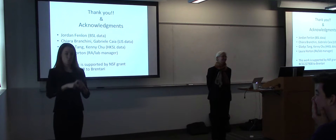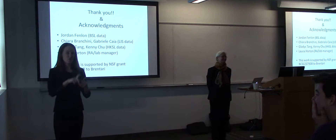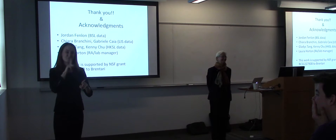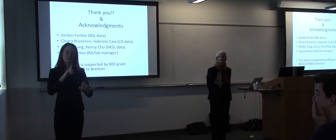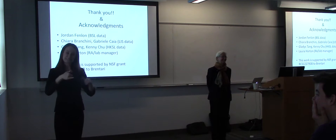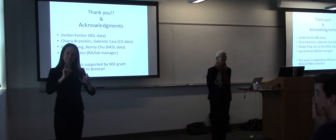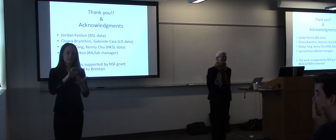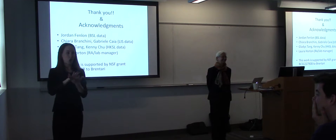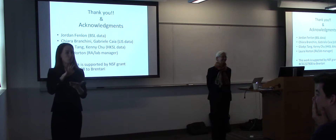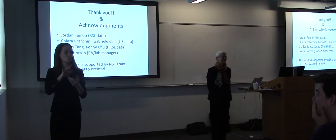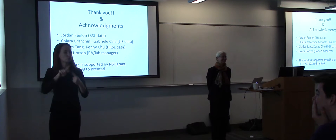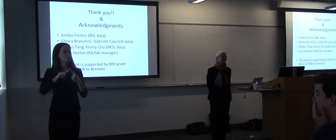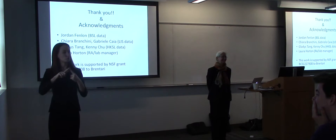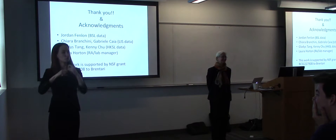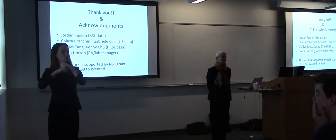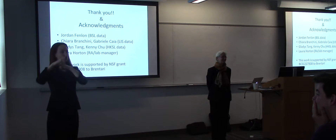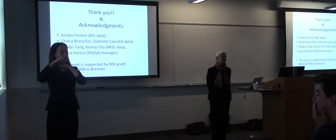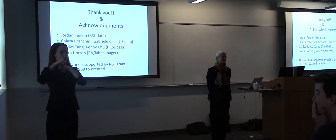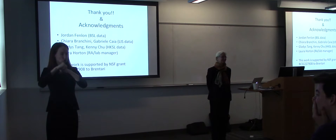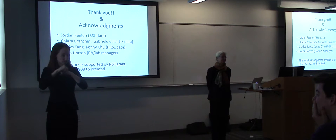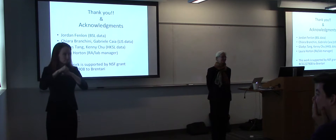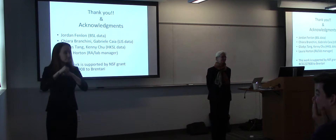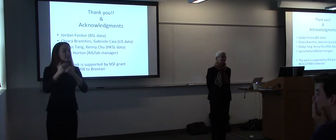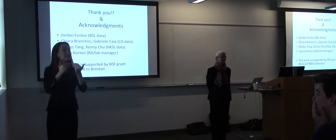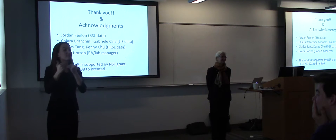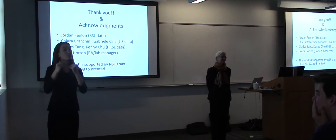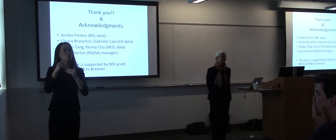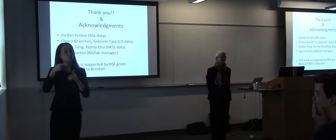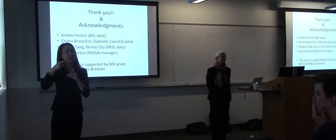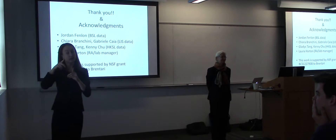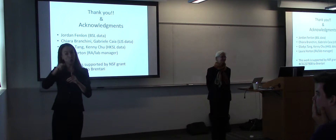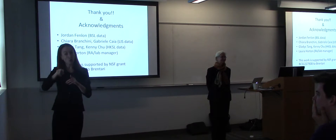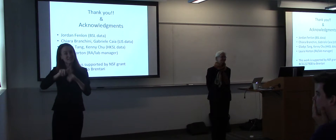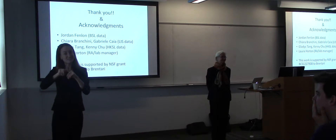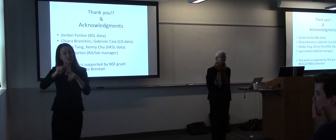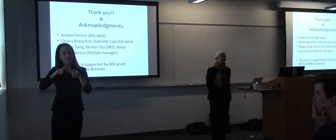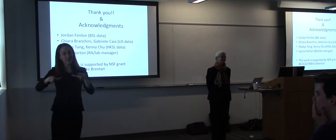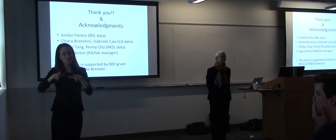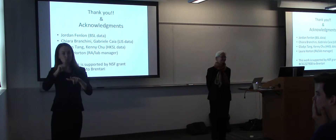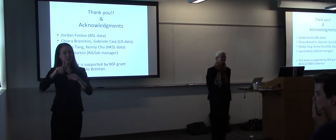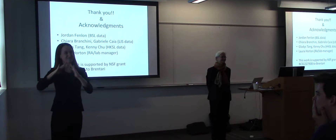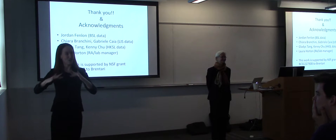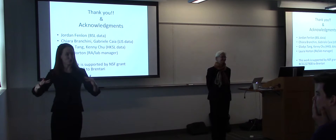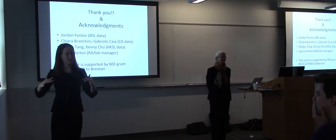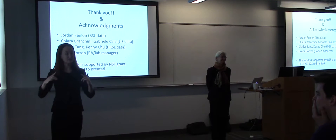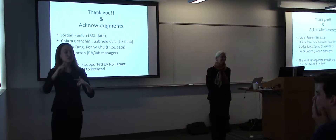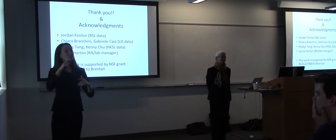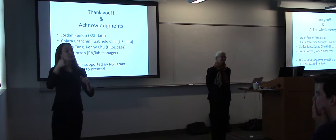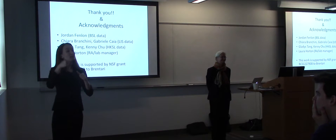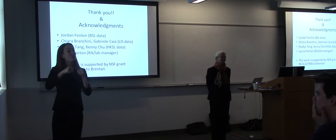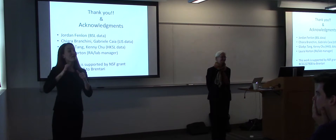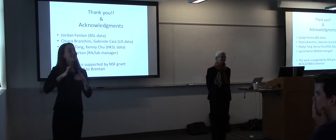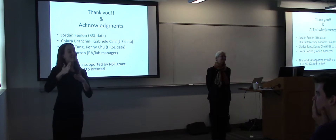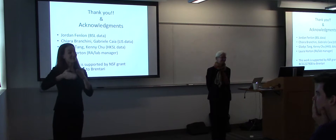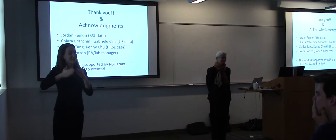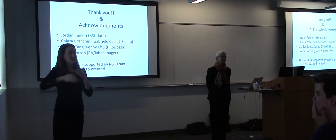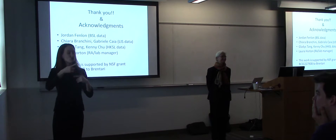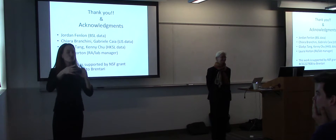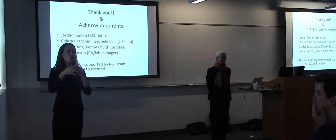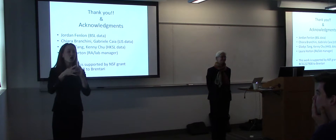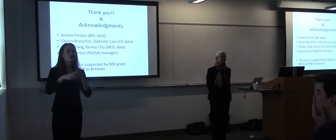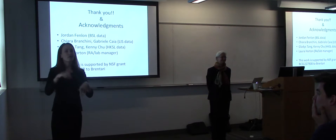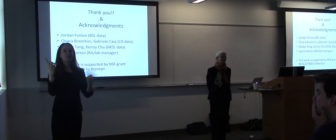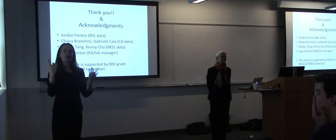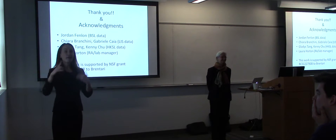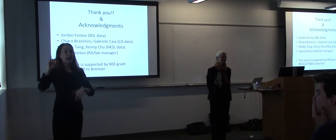structured, and even in the languages where it varies, it's the fact, like just what you mentioned at the end, using a non-canonical, using an